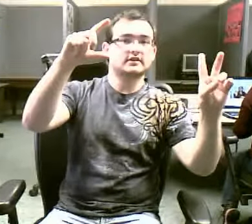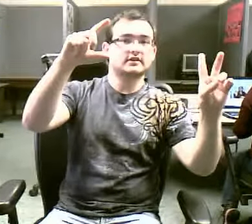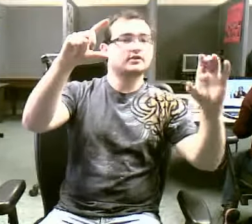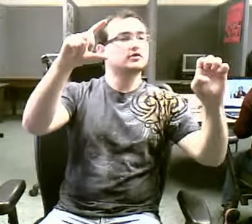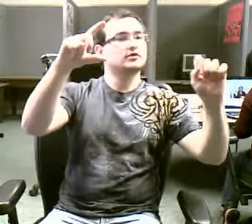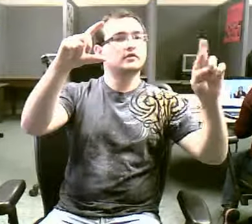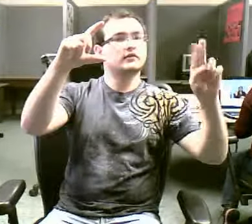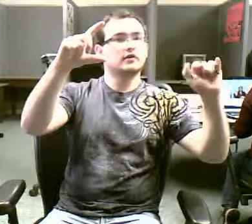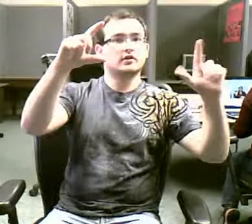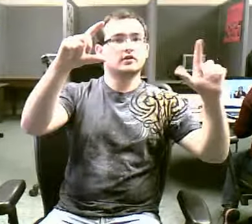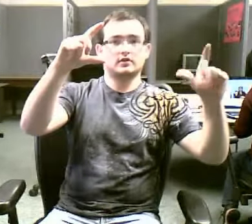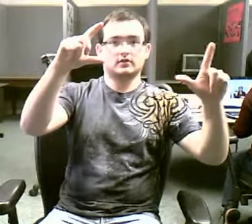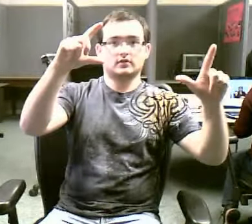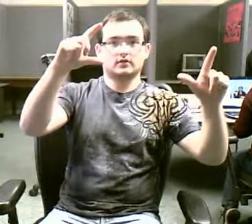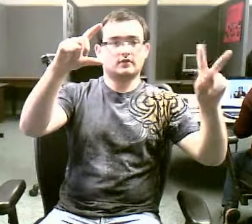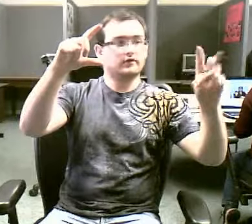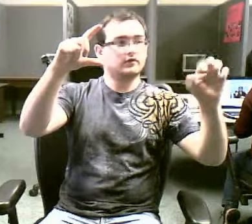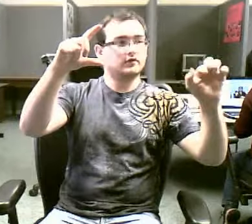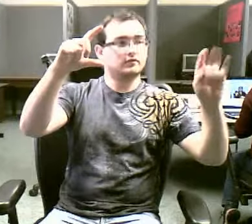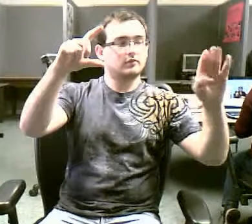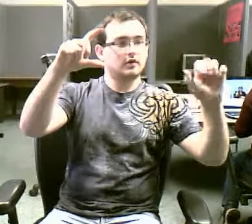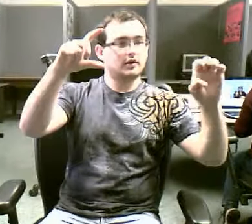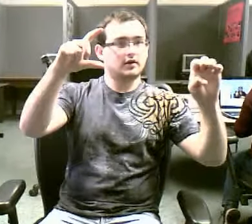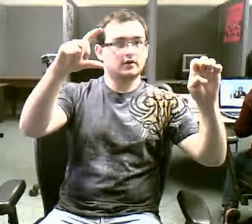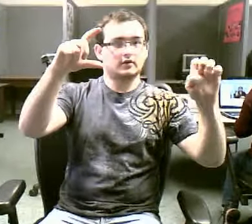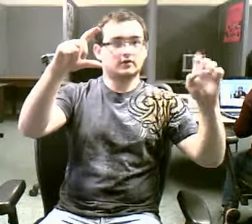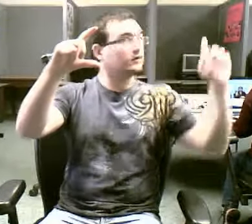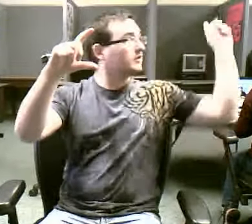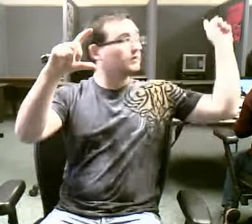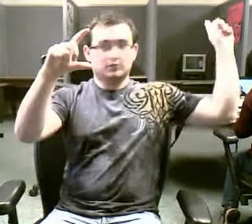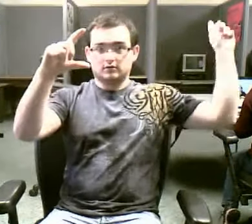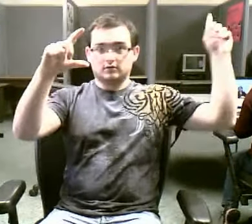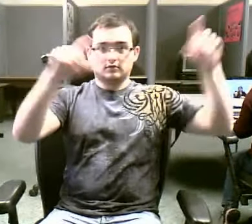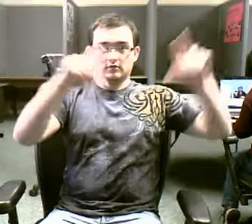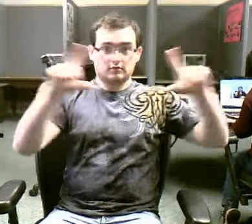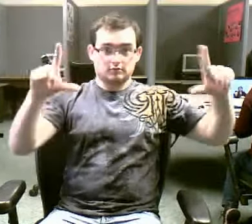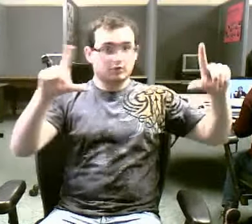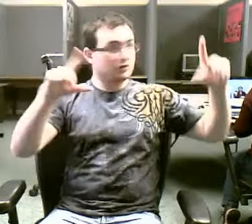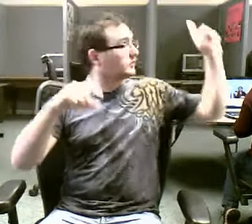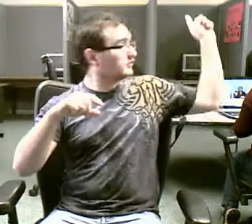2. Thoracic vertebrae, 12 bones.